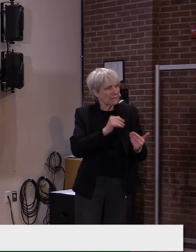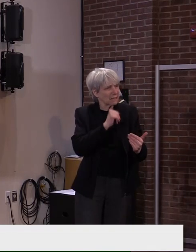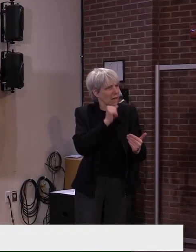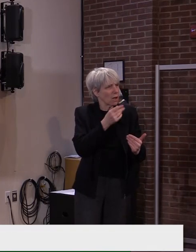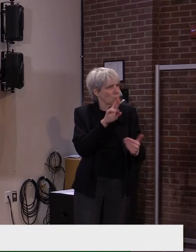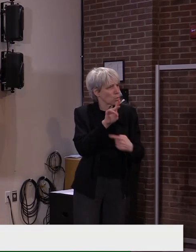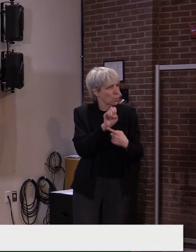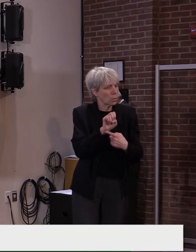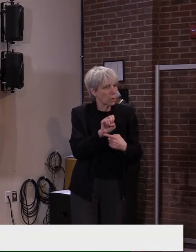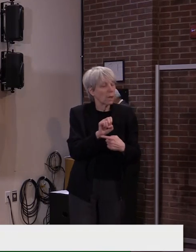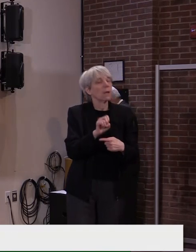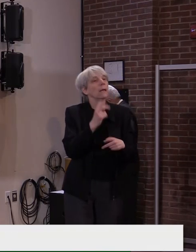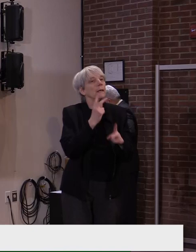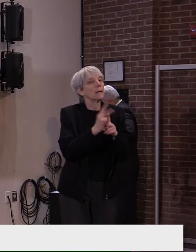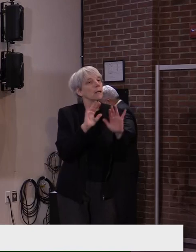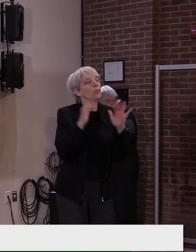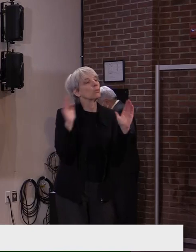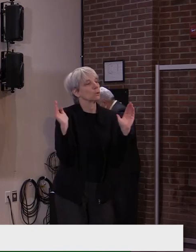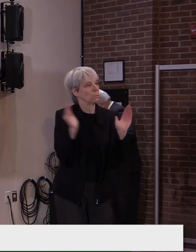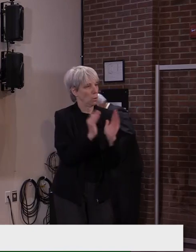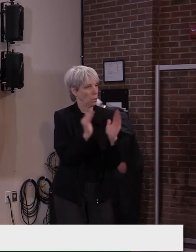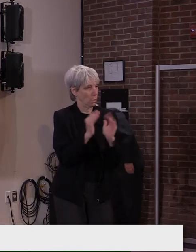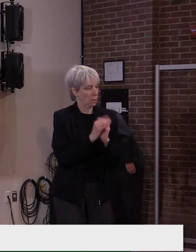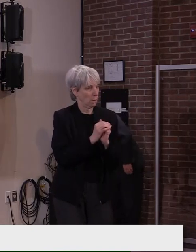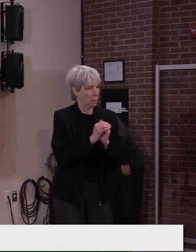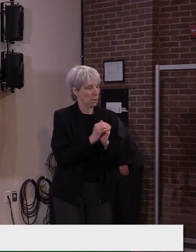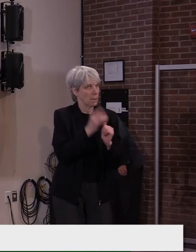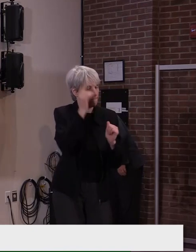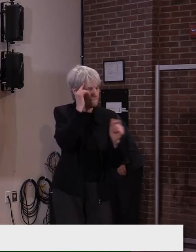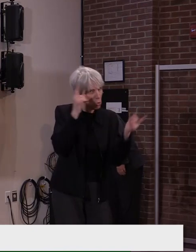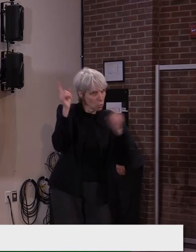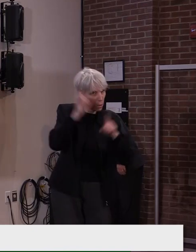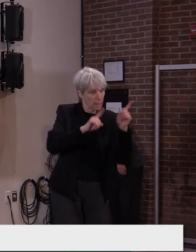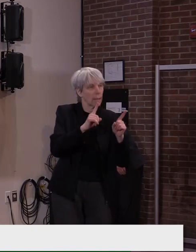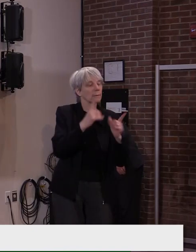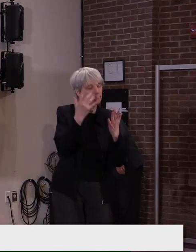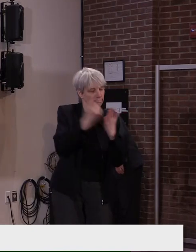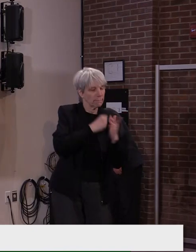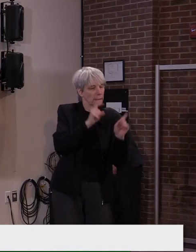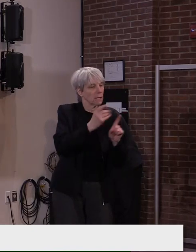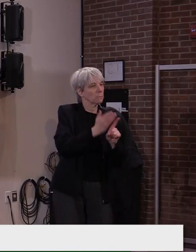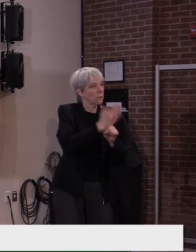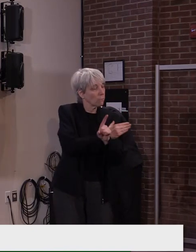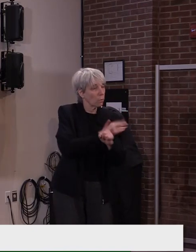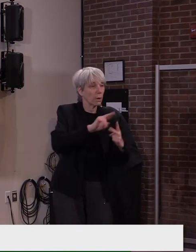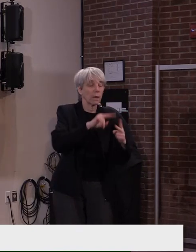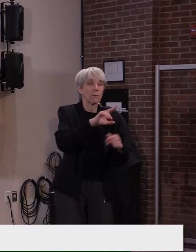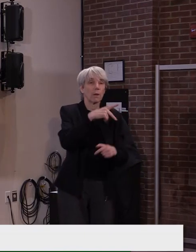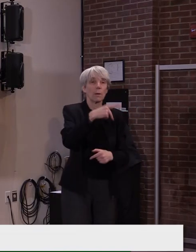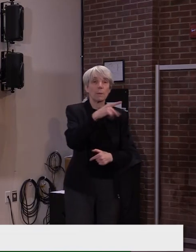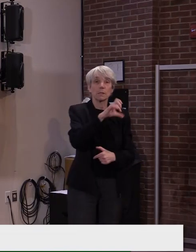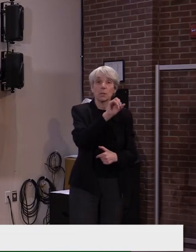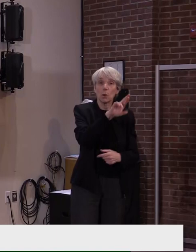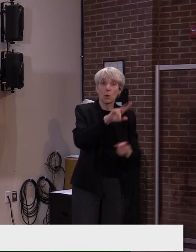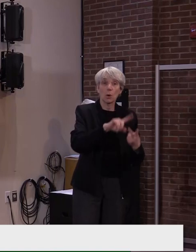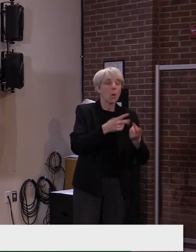testing strategy with either traditional PCR or rapid LAMP or antigen tests the